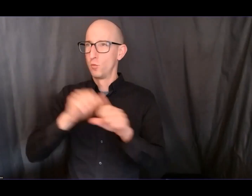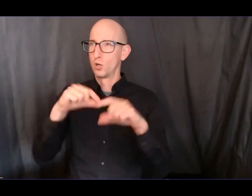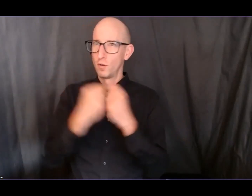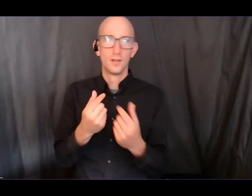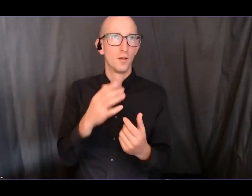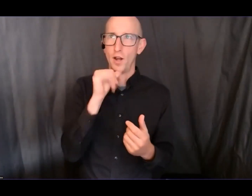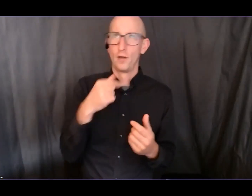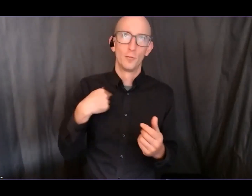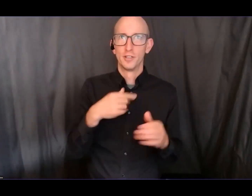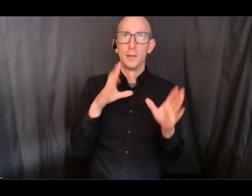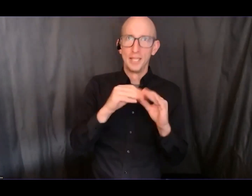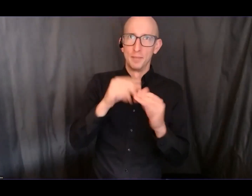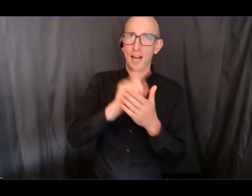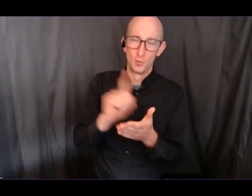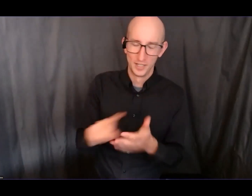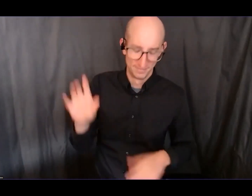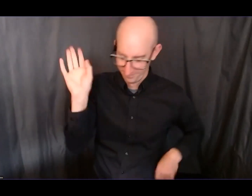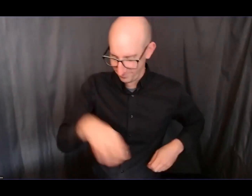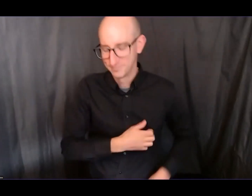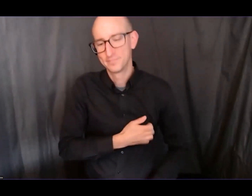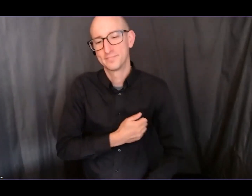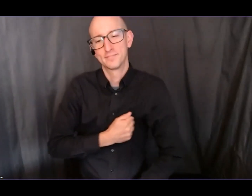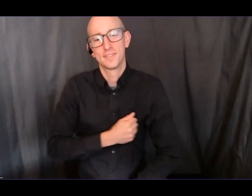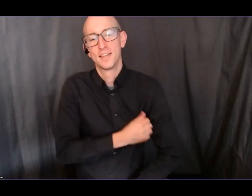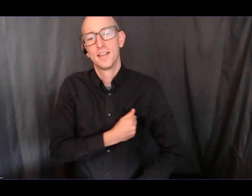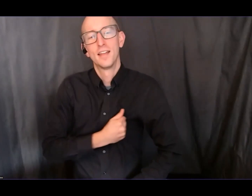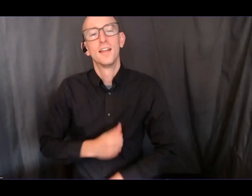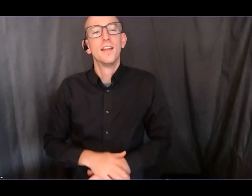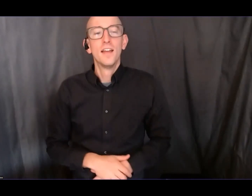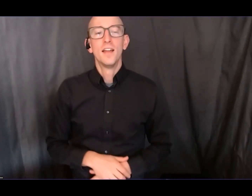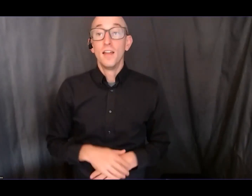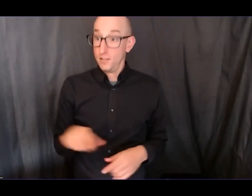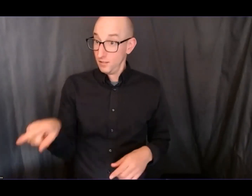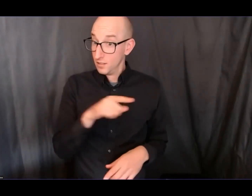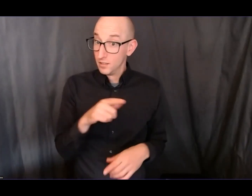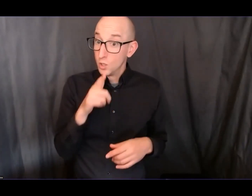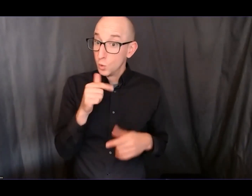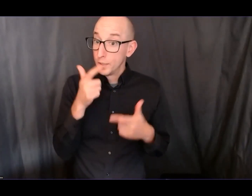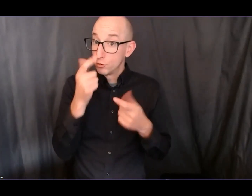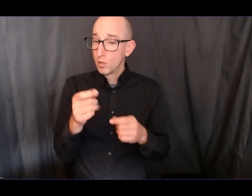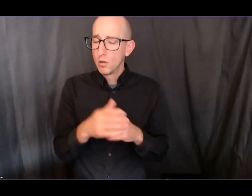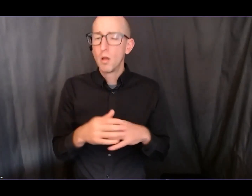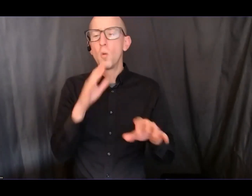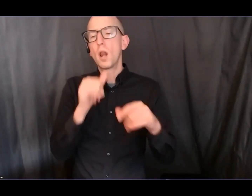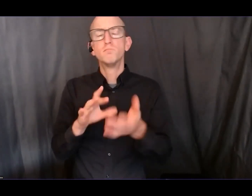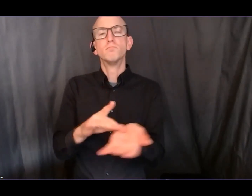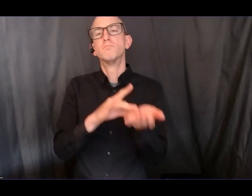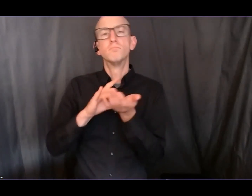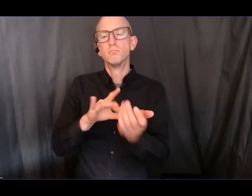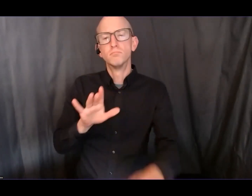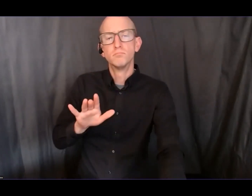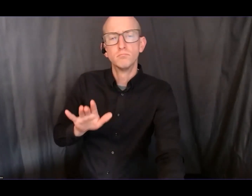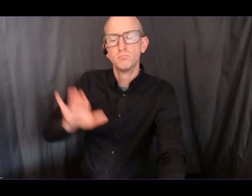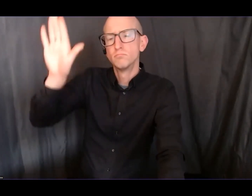so if folks are interested in, I guess, let me get a show